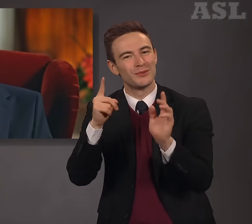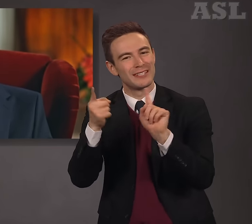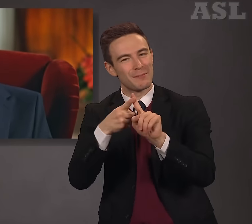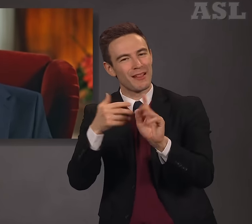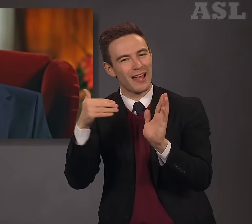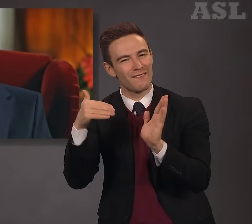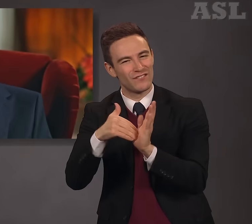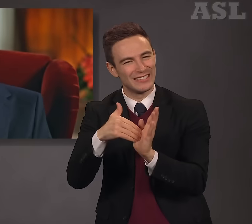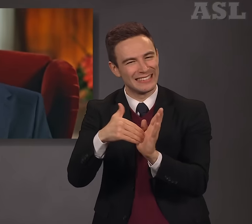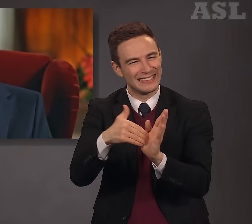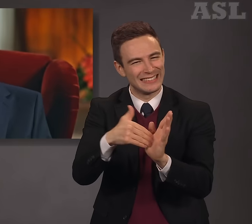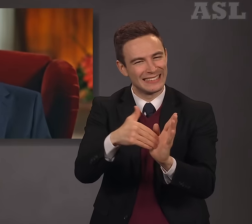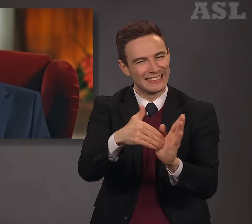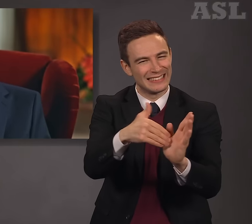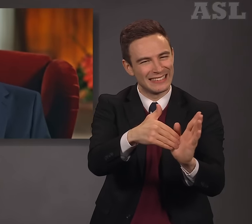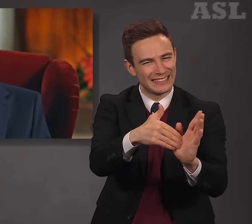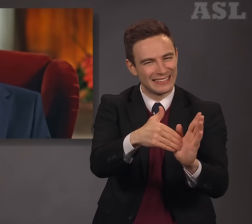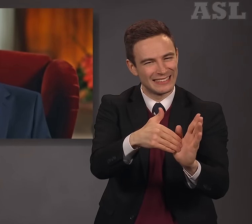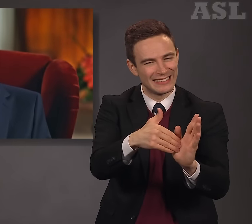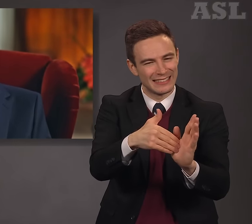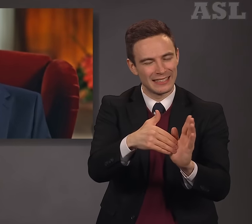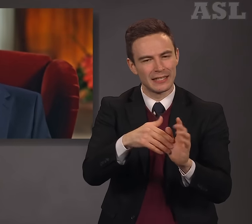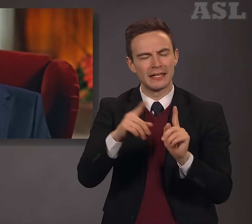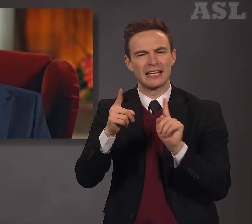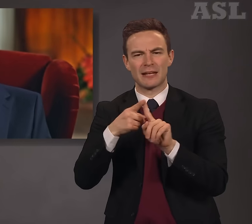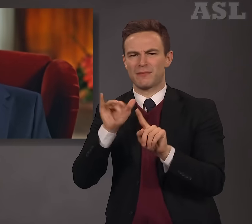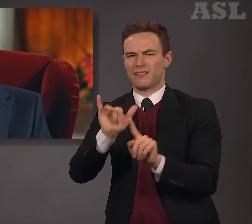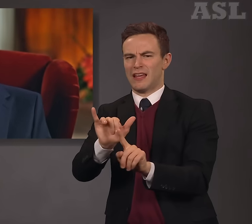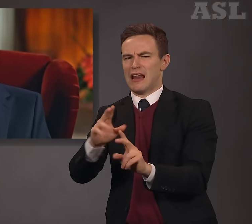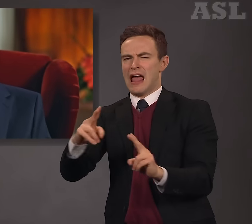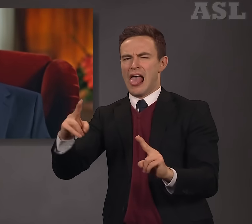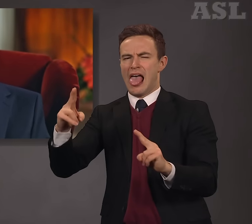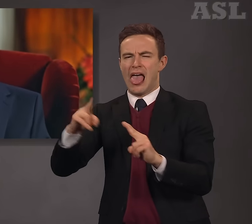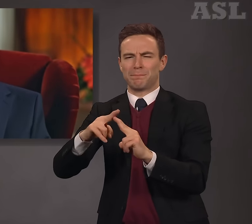as regularly as your circumstances permit.